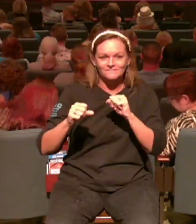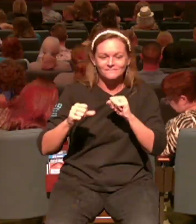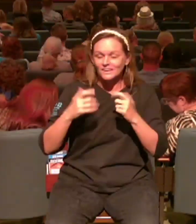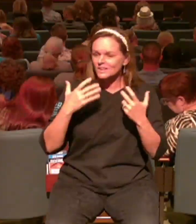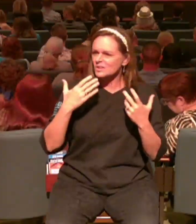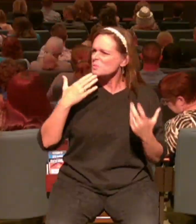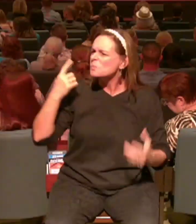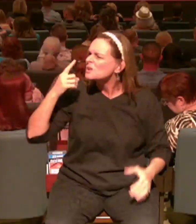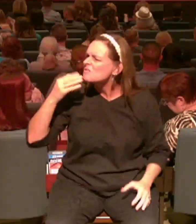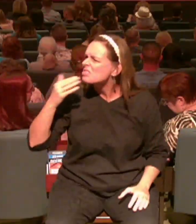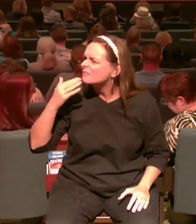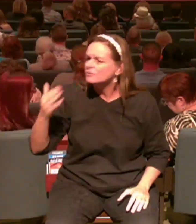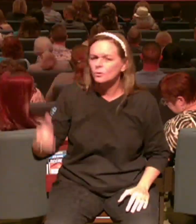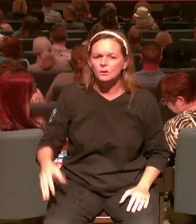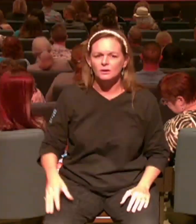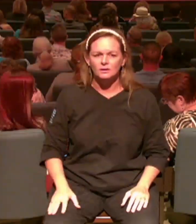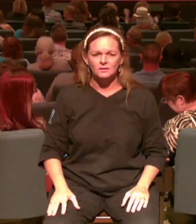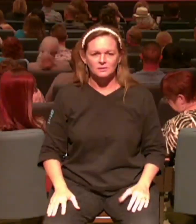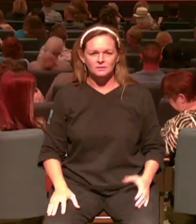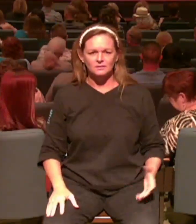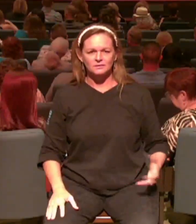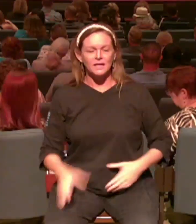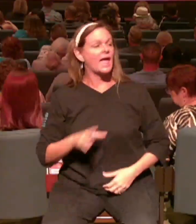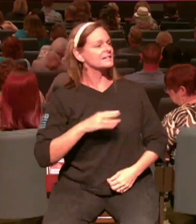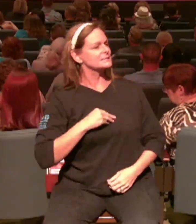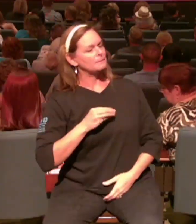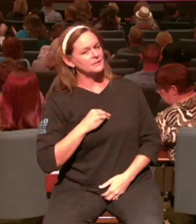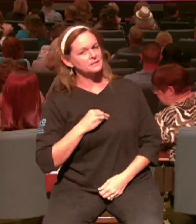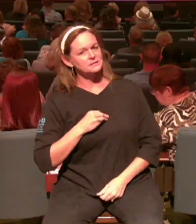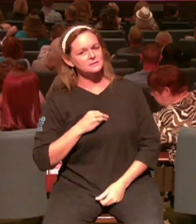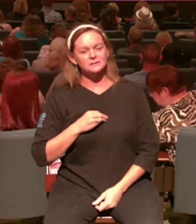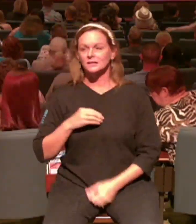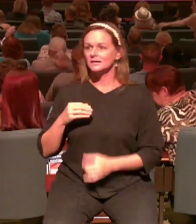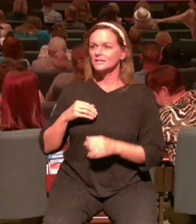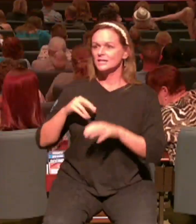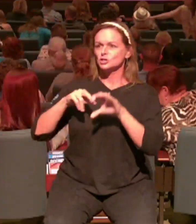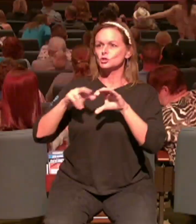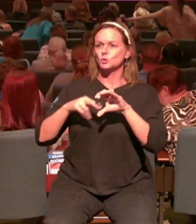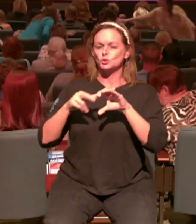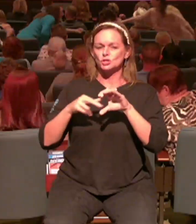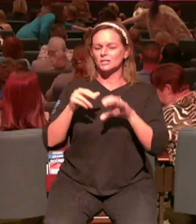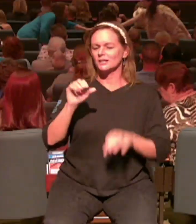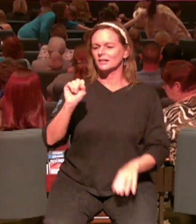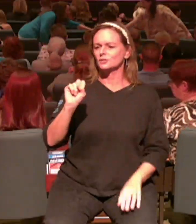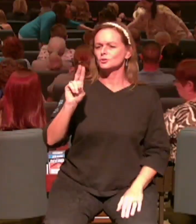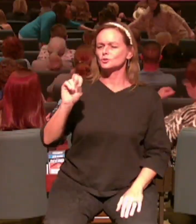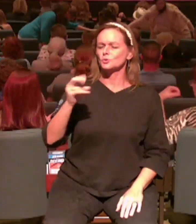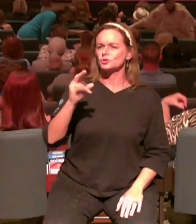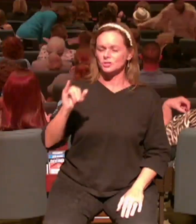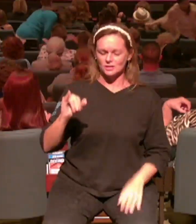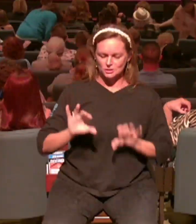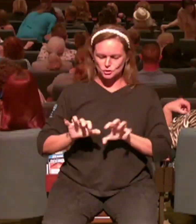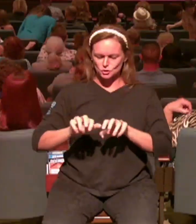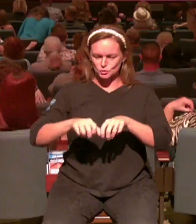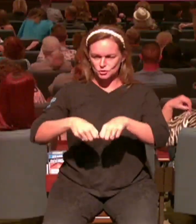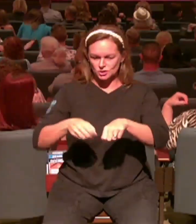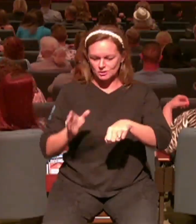Wow. I'm no clue. Acceptance. Sushi. I'm so in love with sushi.